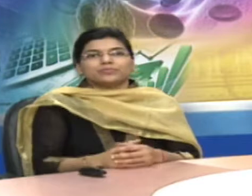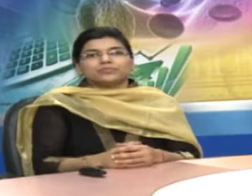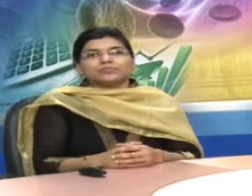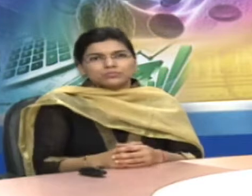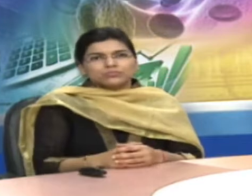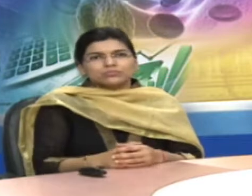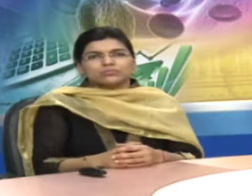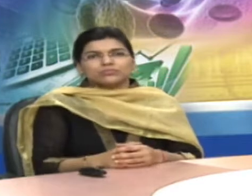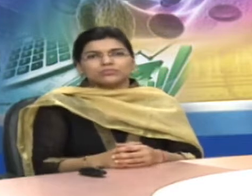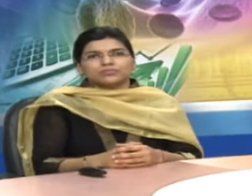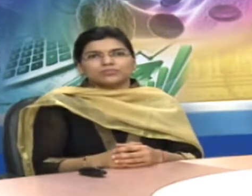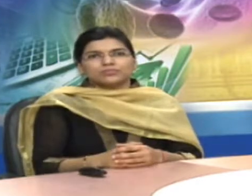Fifth word is